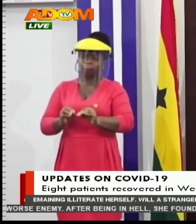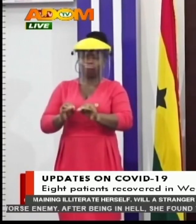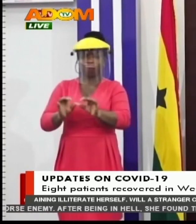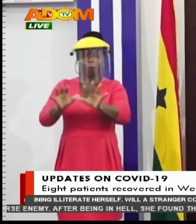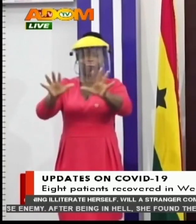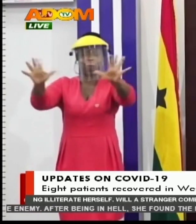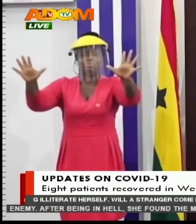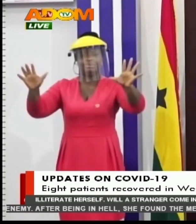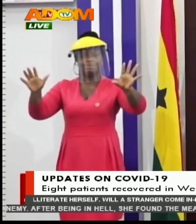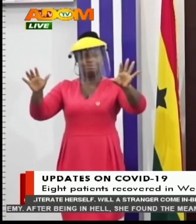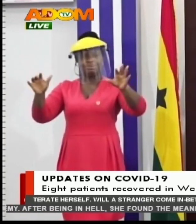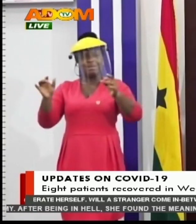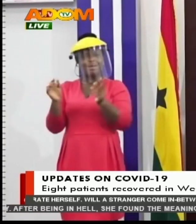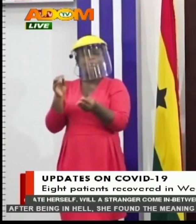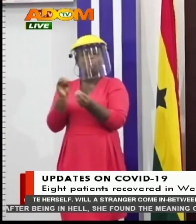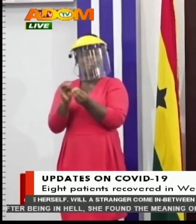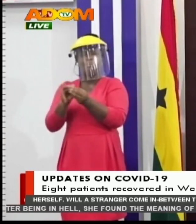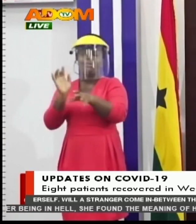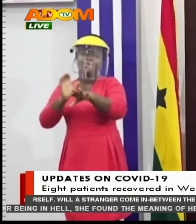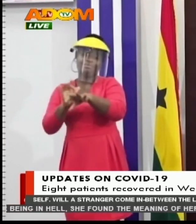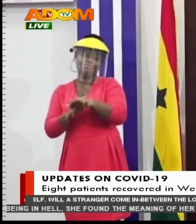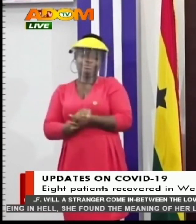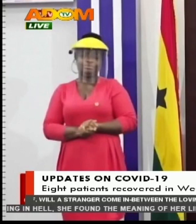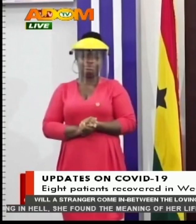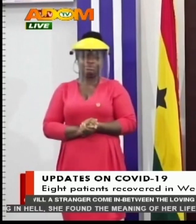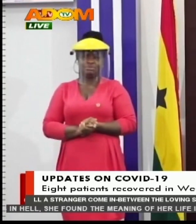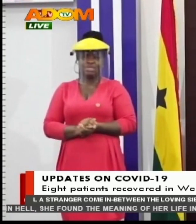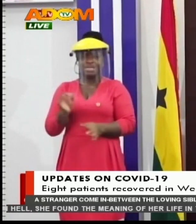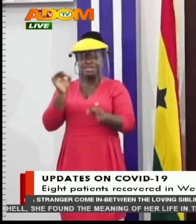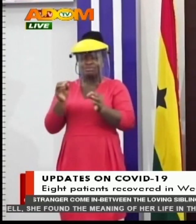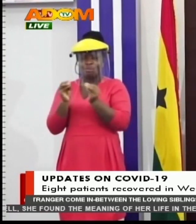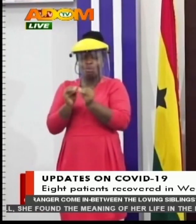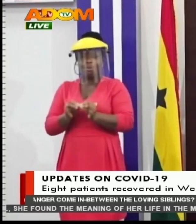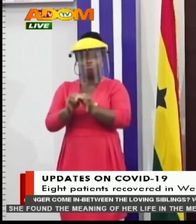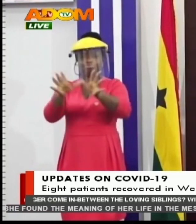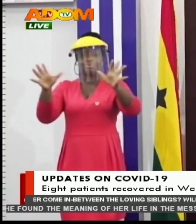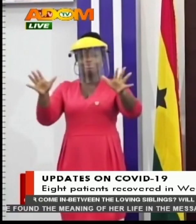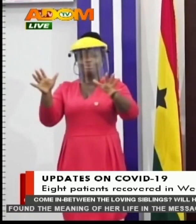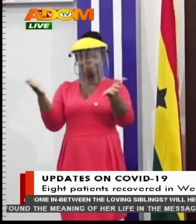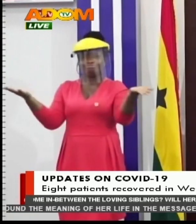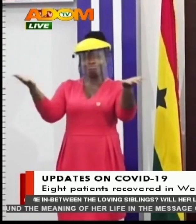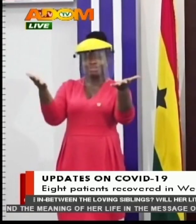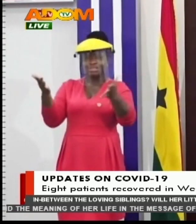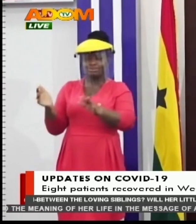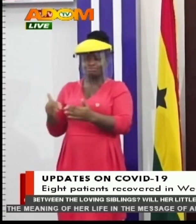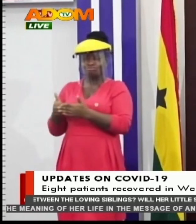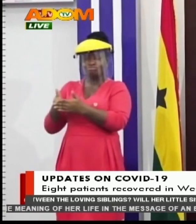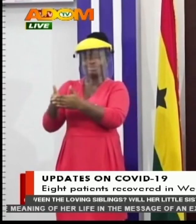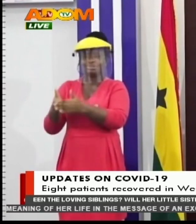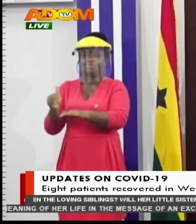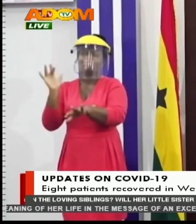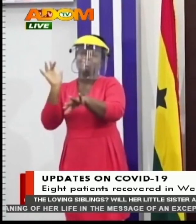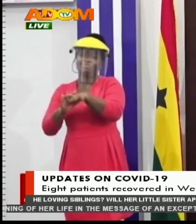cries, sings or talks, and droplets from the mouth or nose are launched into the